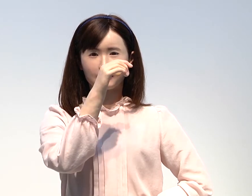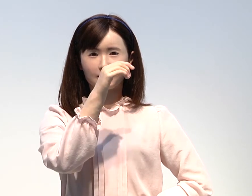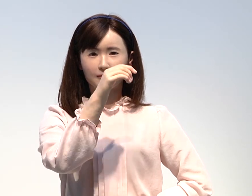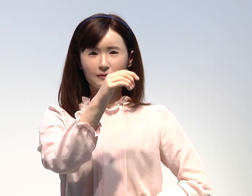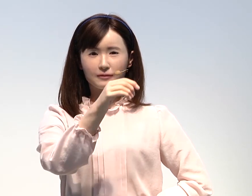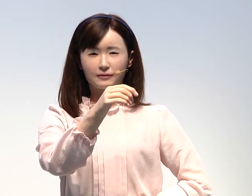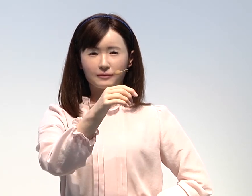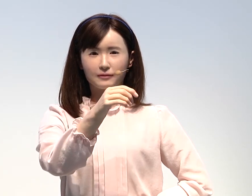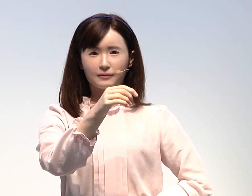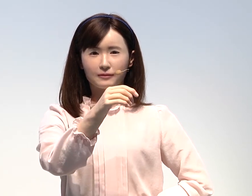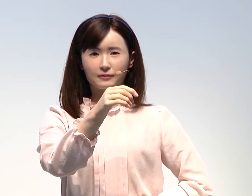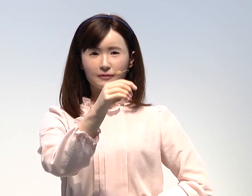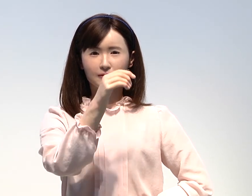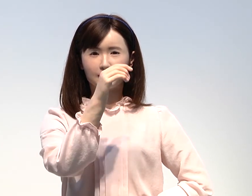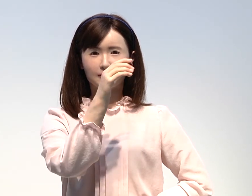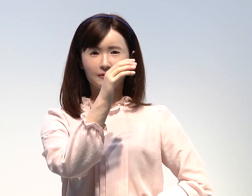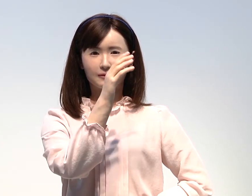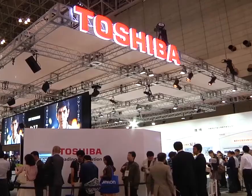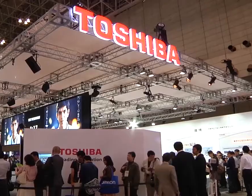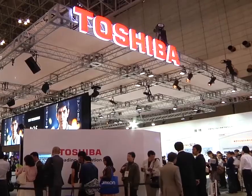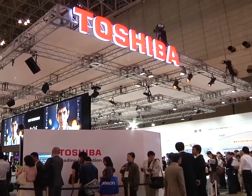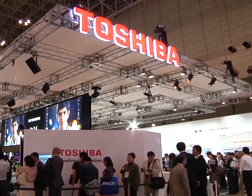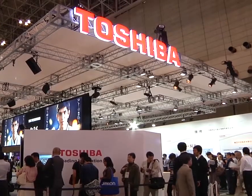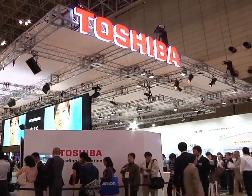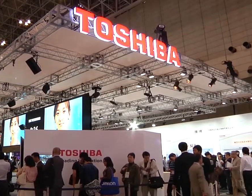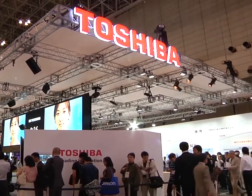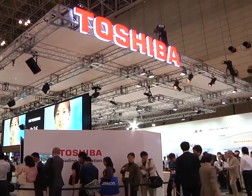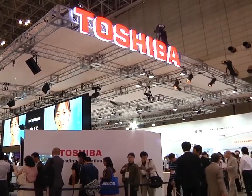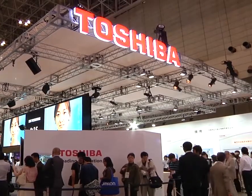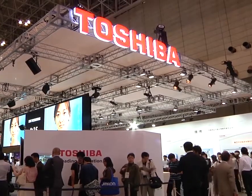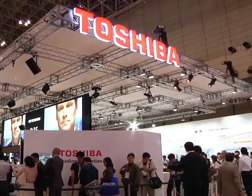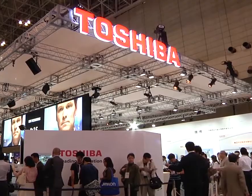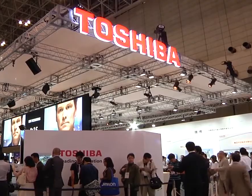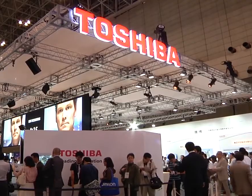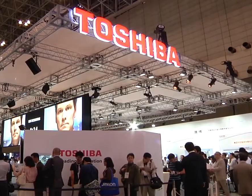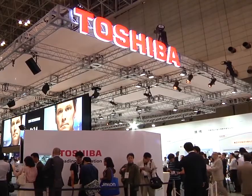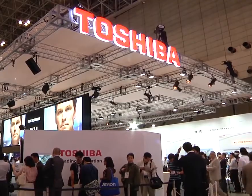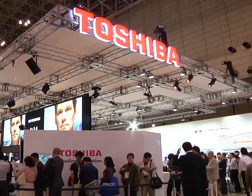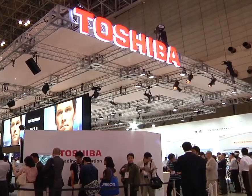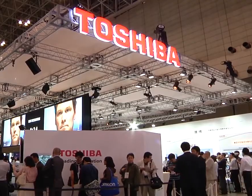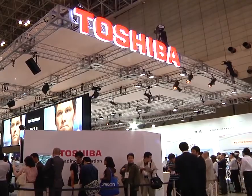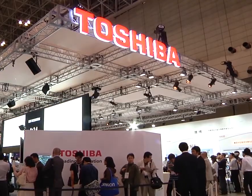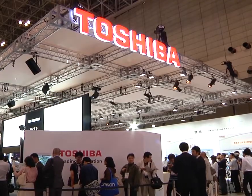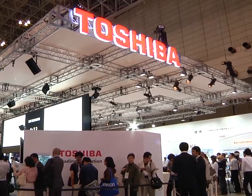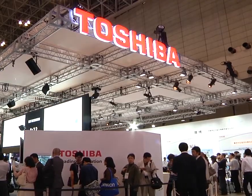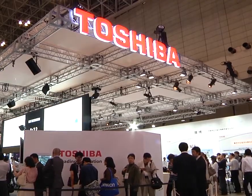find mainstream commercial applications. In Chiba, Japan, Nick Barber, IDG News Service.